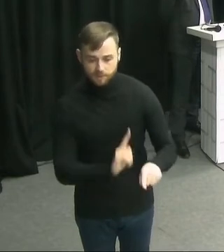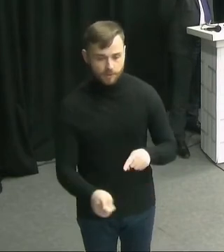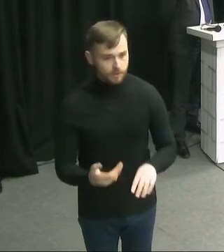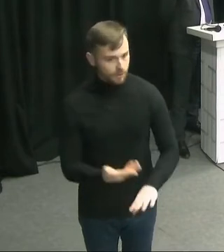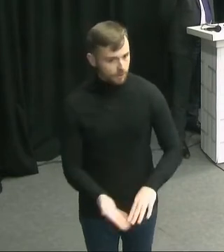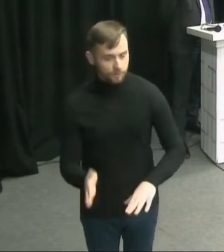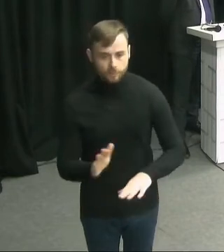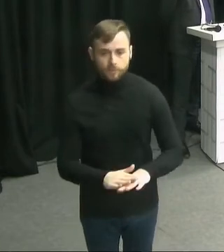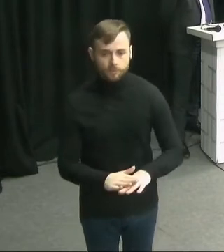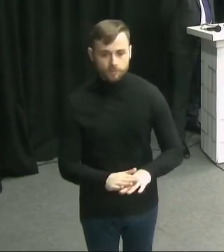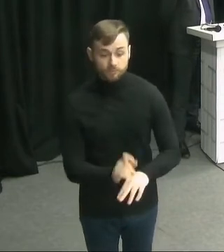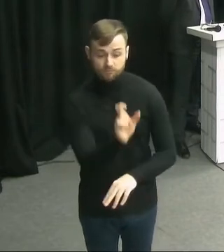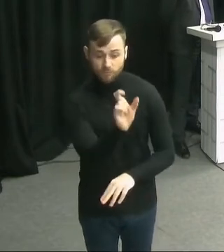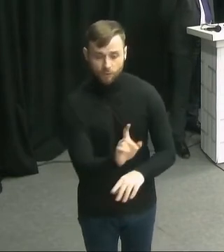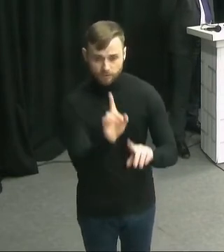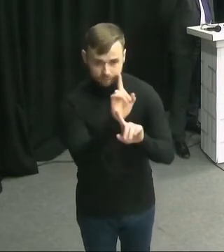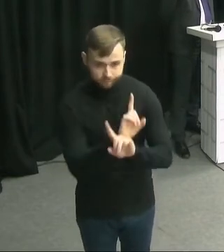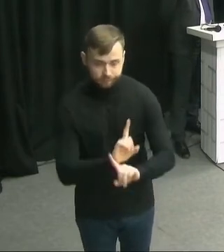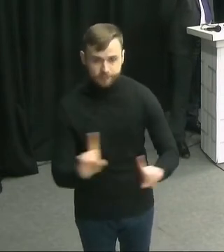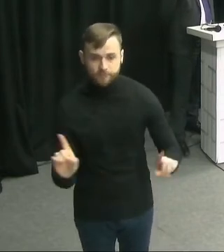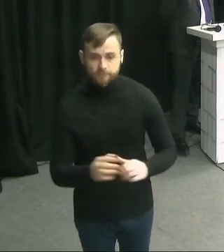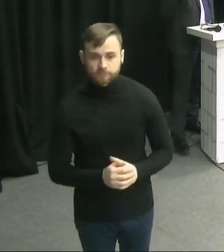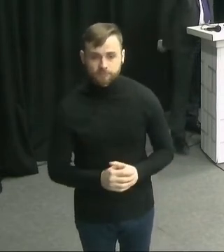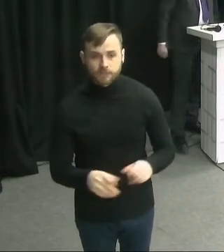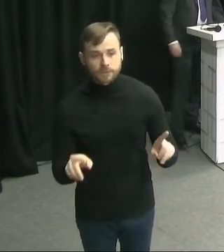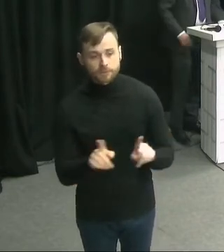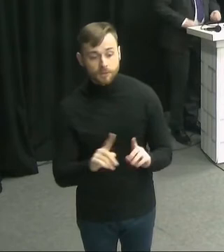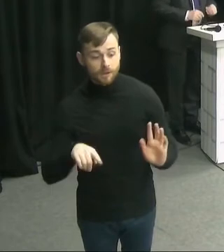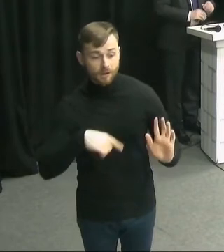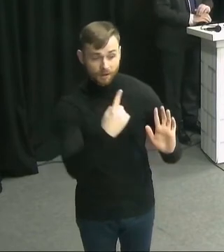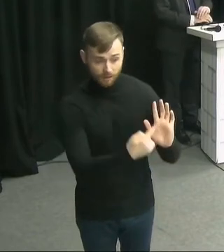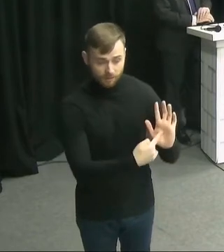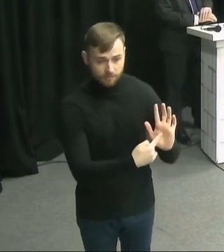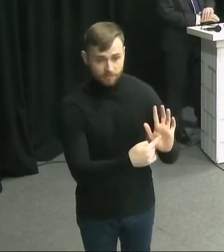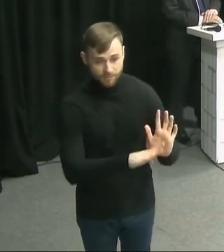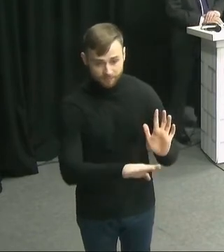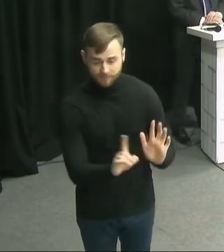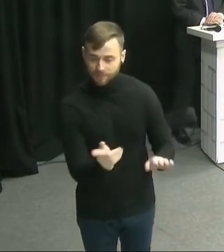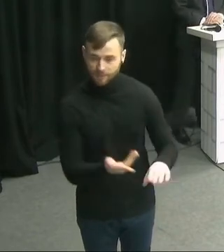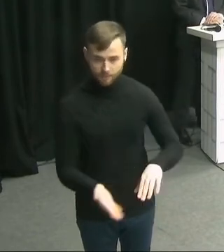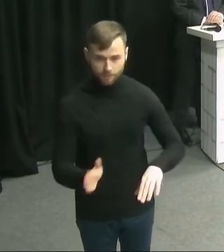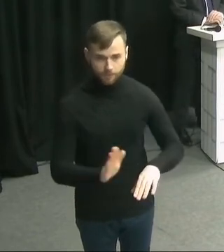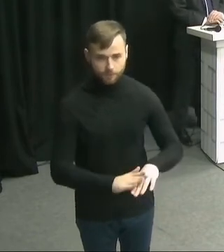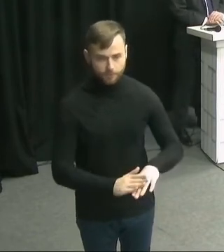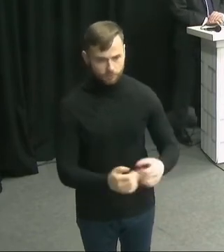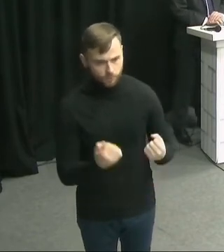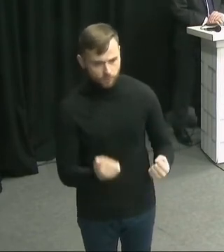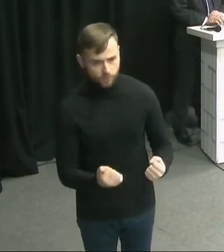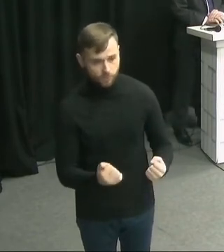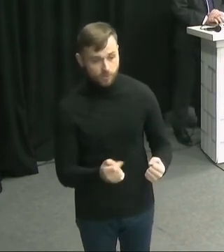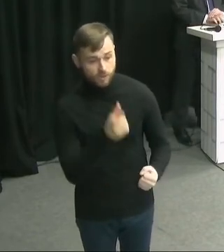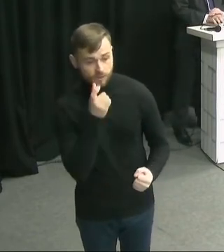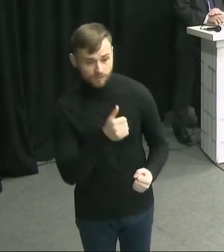Everyone likes to raise hard questions. Not always there is an answer to those questions. The corporate culture and the elements of